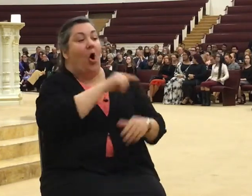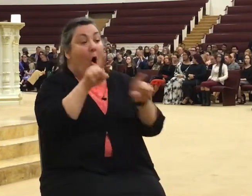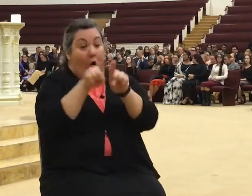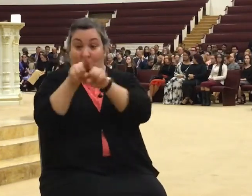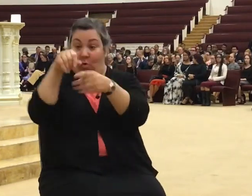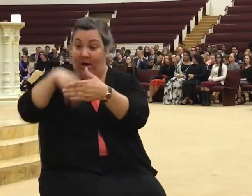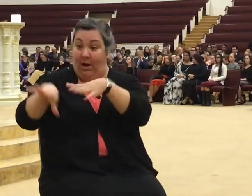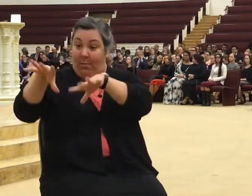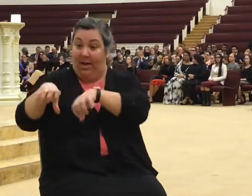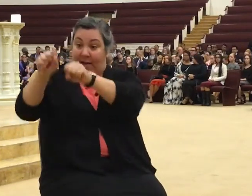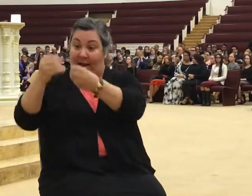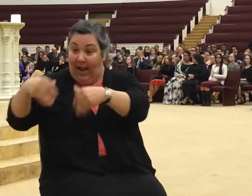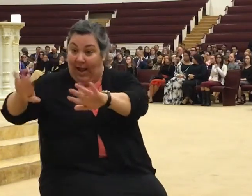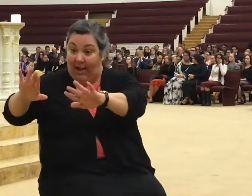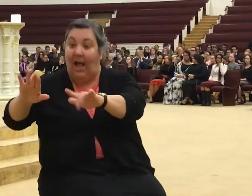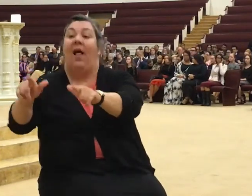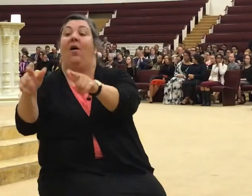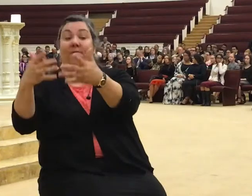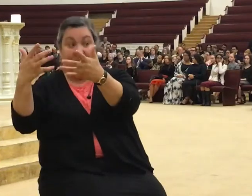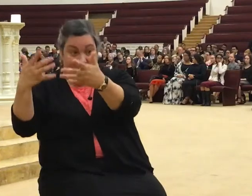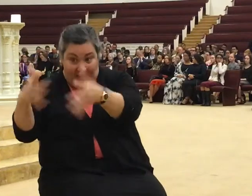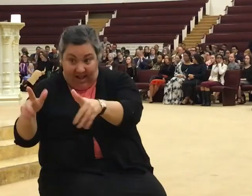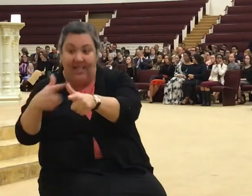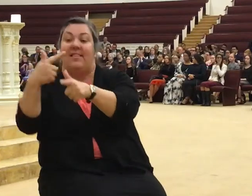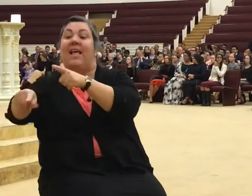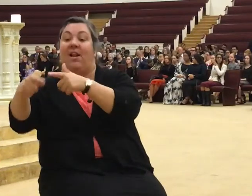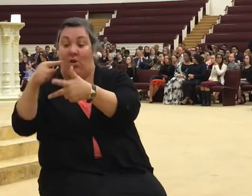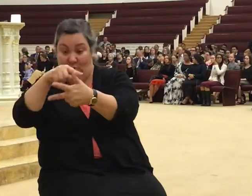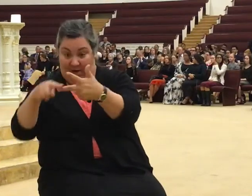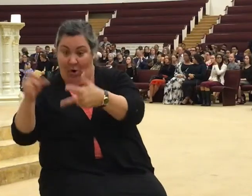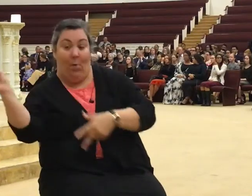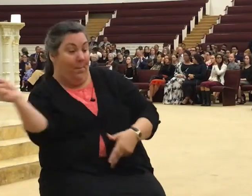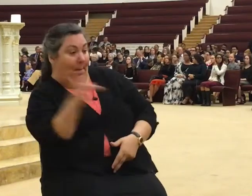you can return home and enjoy it.